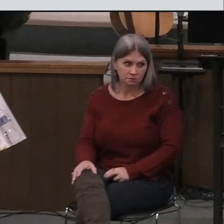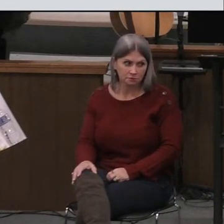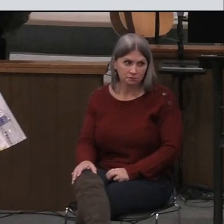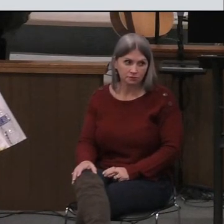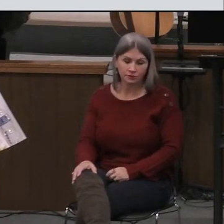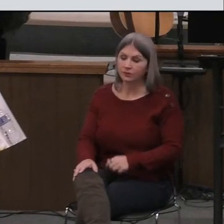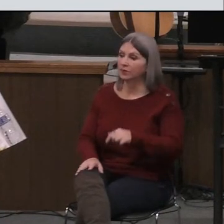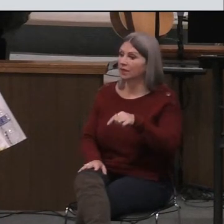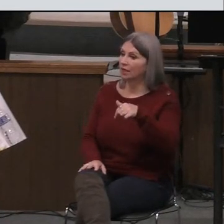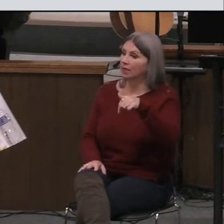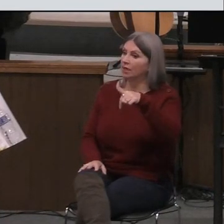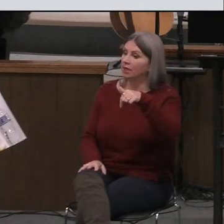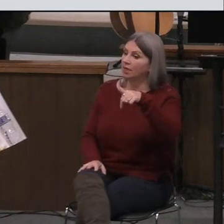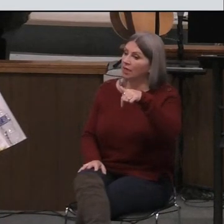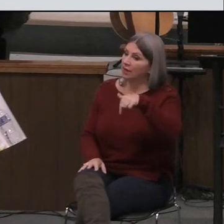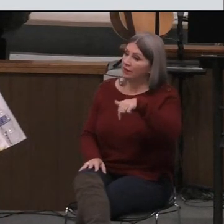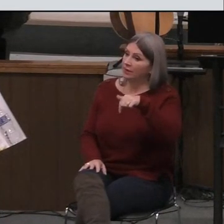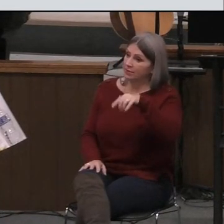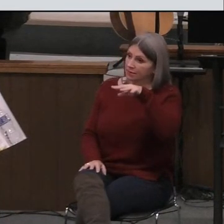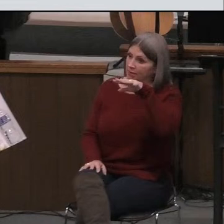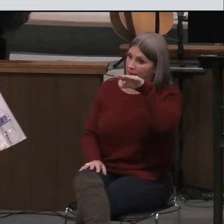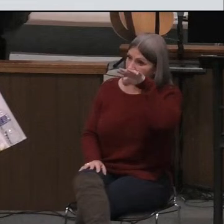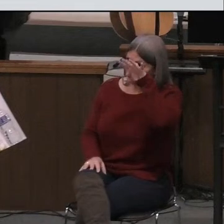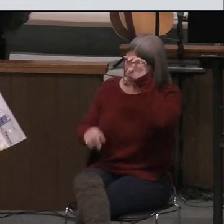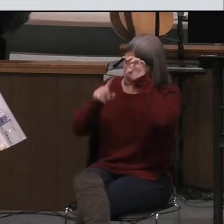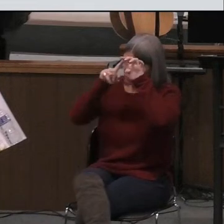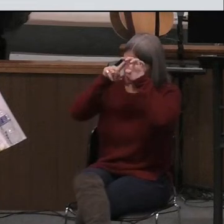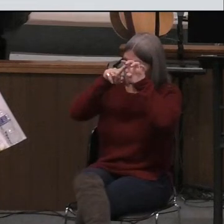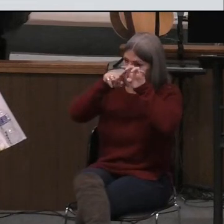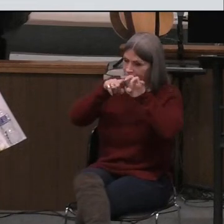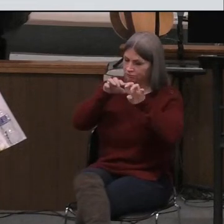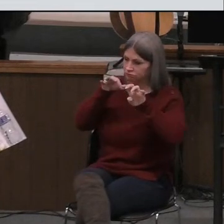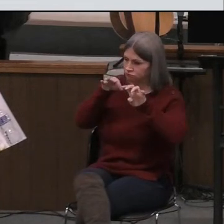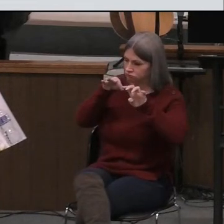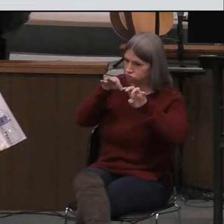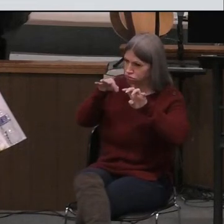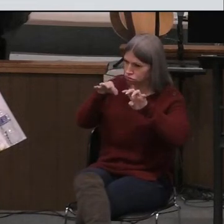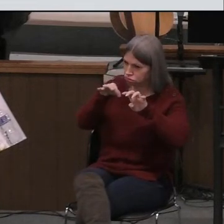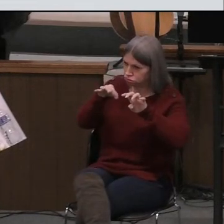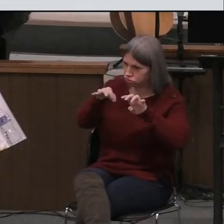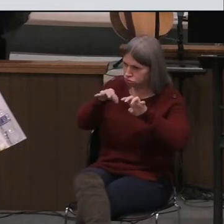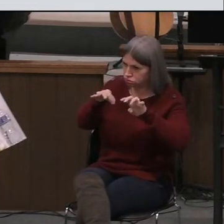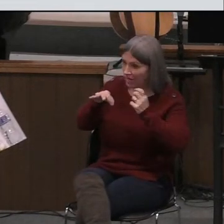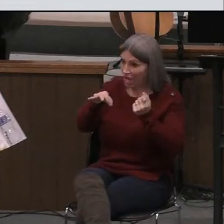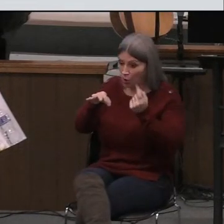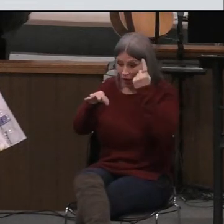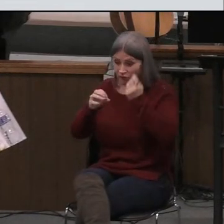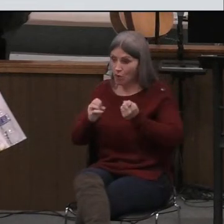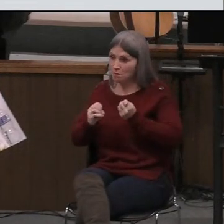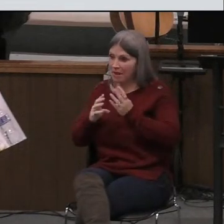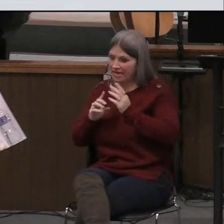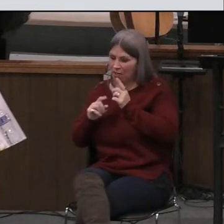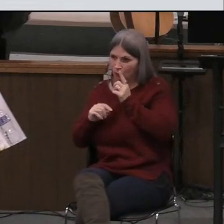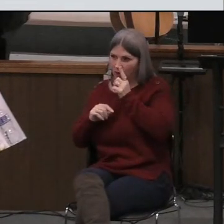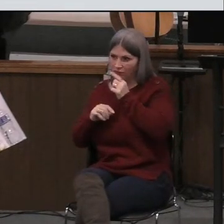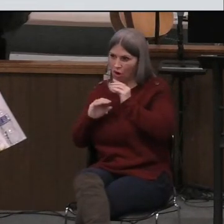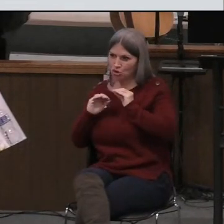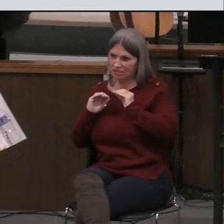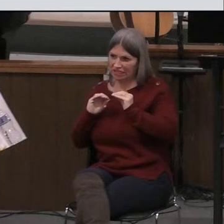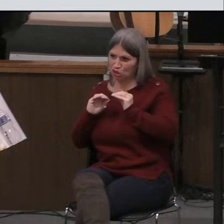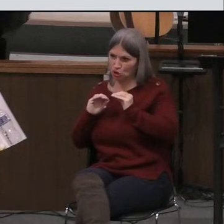This mystery was being revealed. There are a lot of false teachers in the area that were teaching their